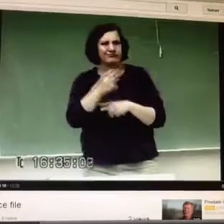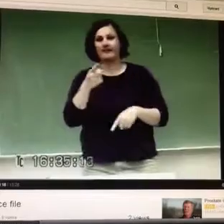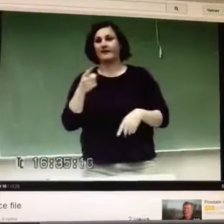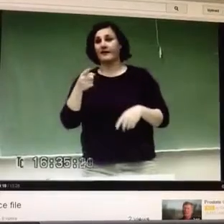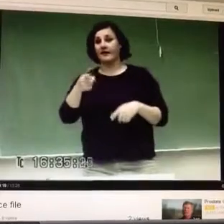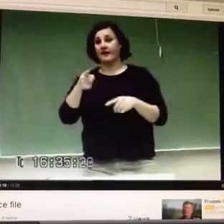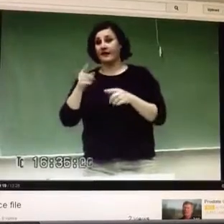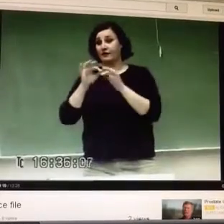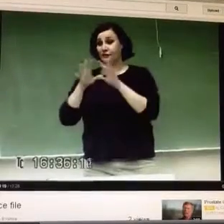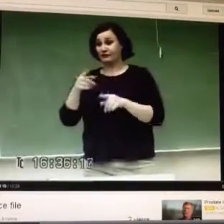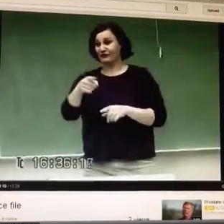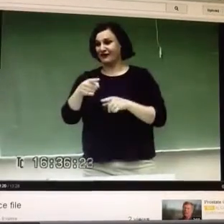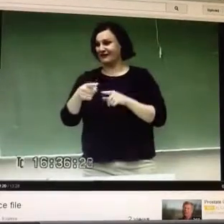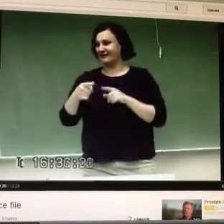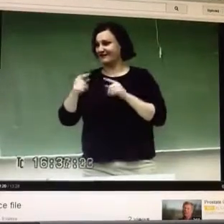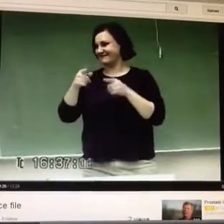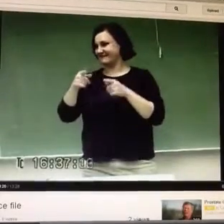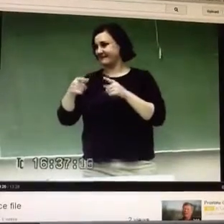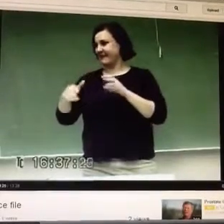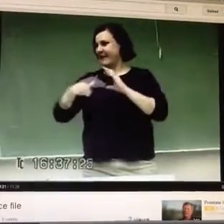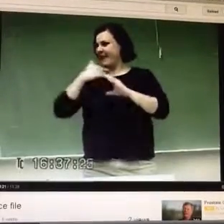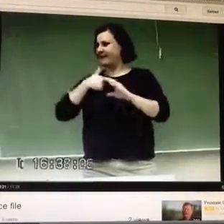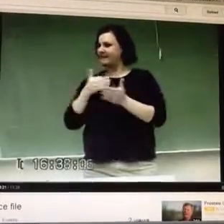So I thought about it and I had no idea.